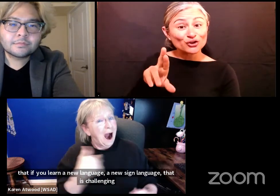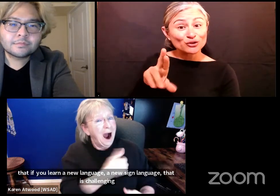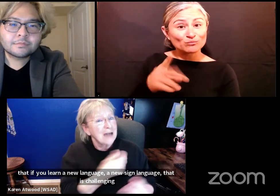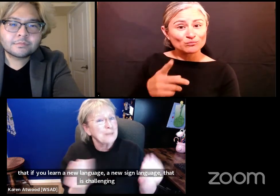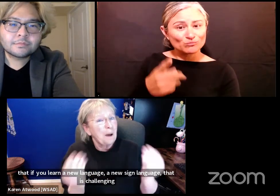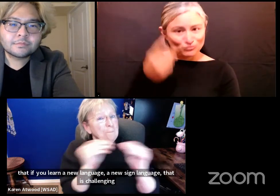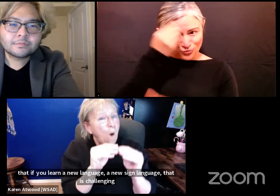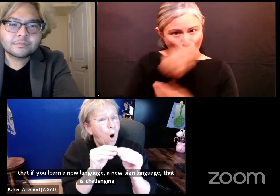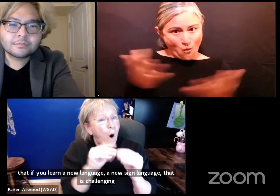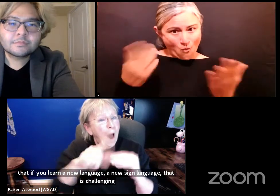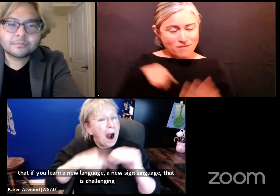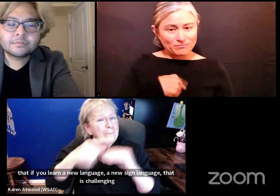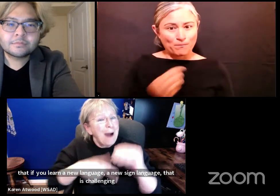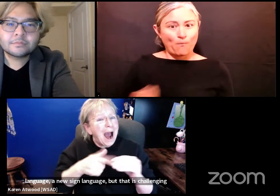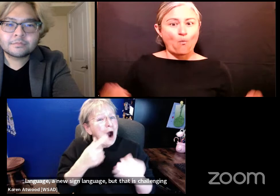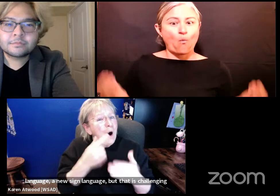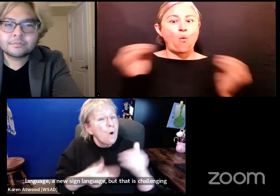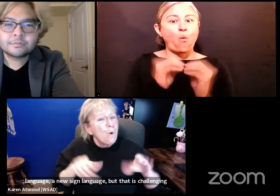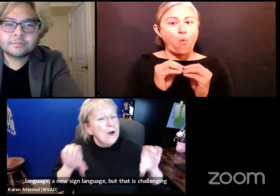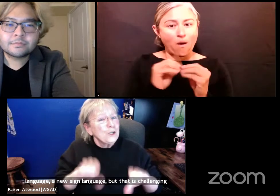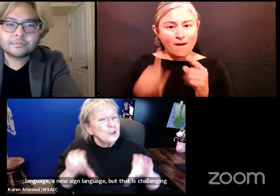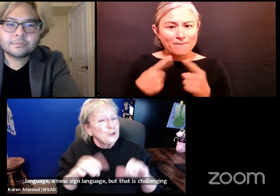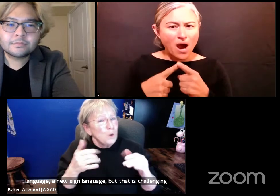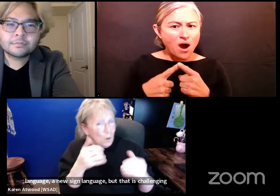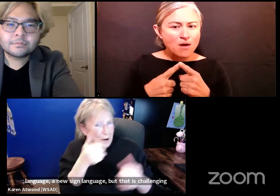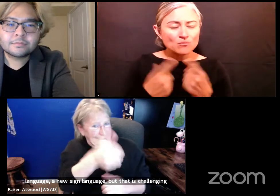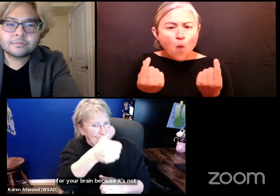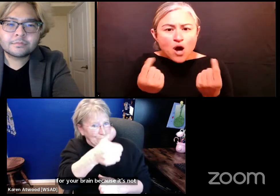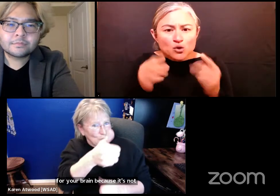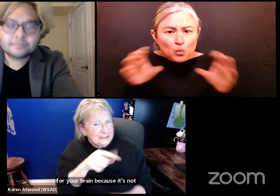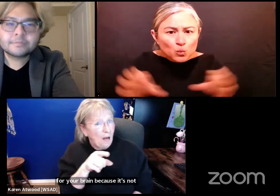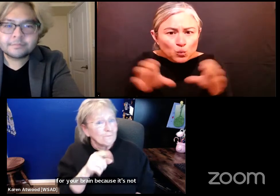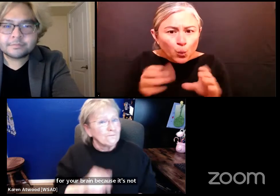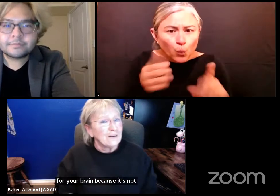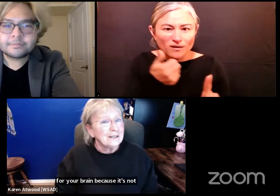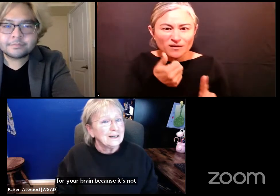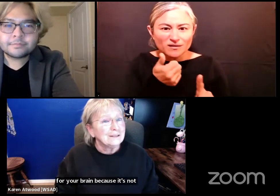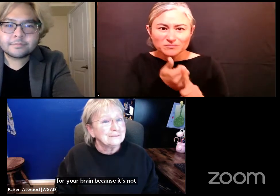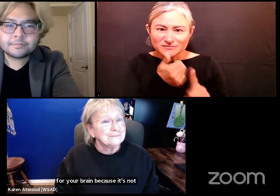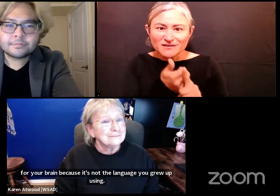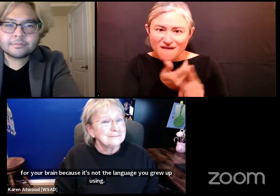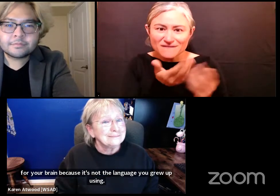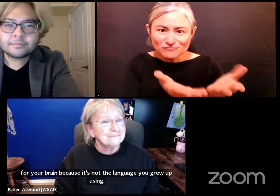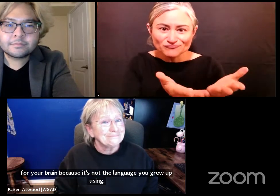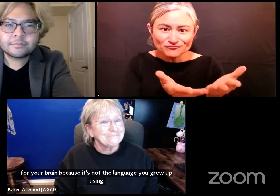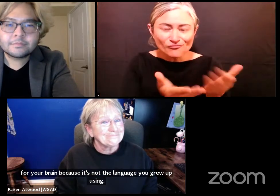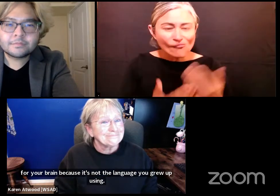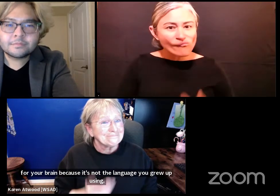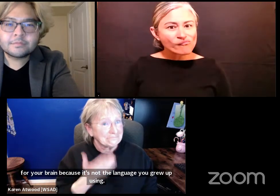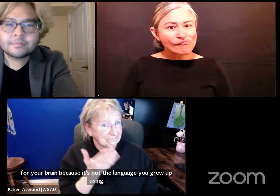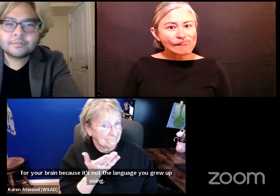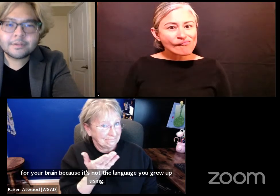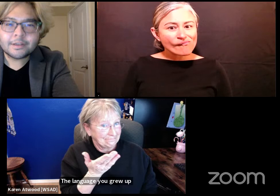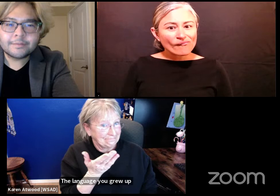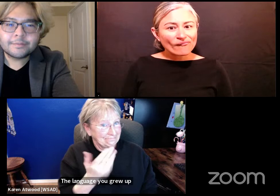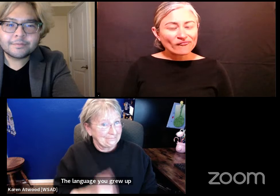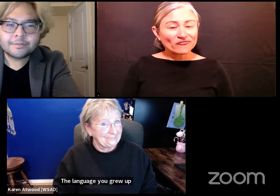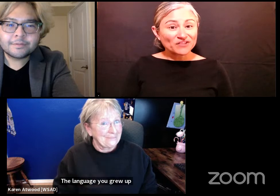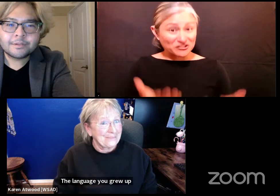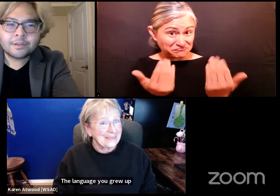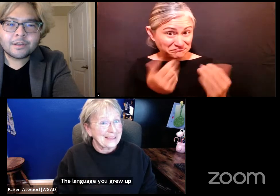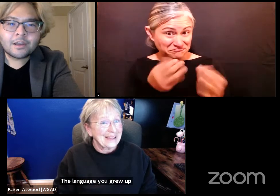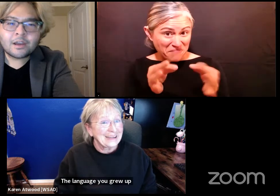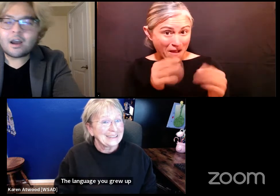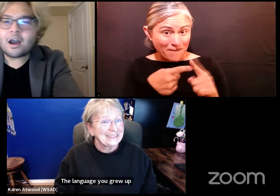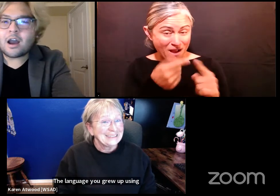He's wanting to become a doctor. And Tyler, thank you for, giving this information about what we can do to decrease